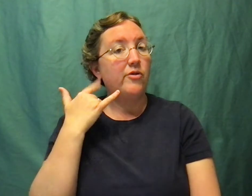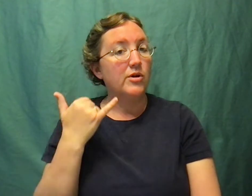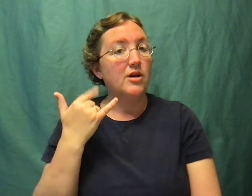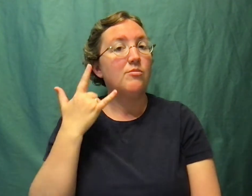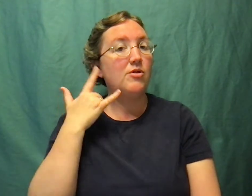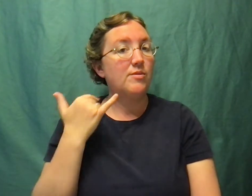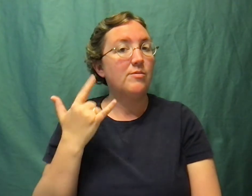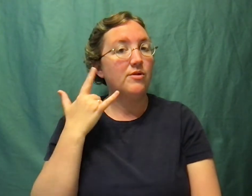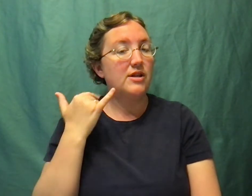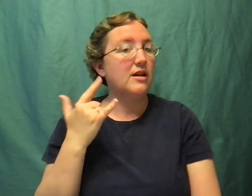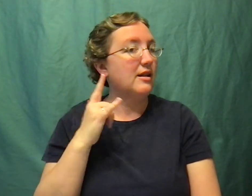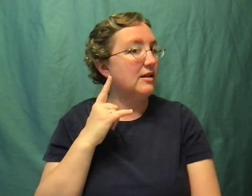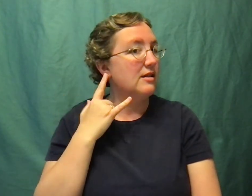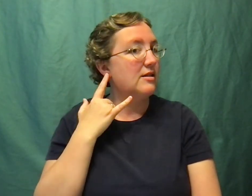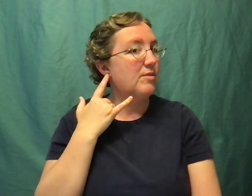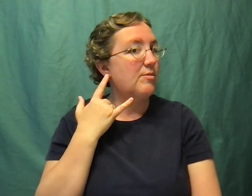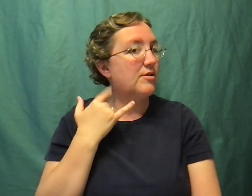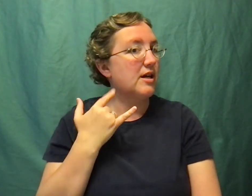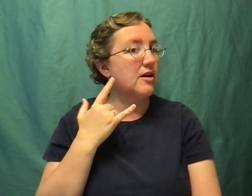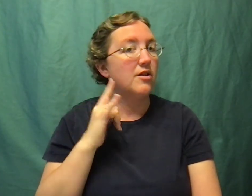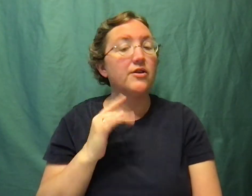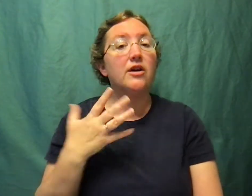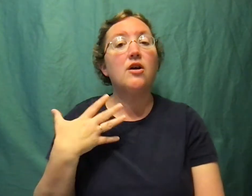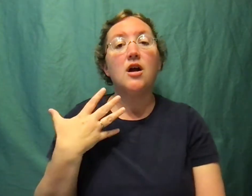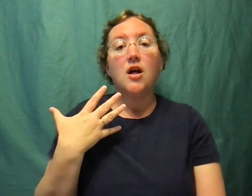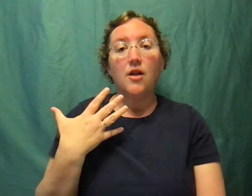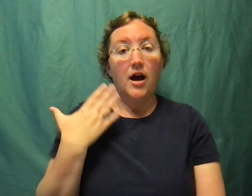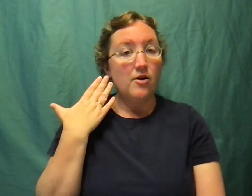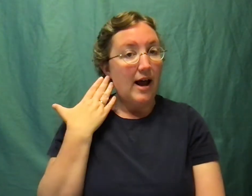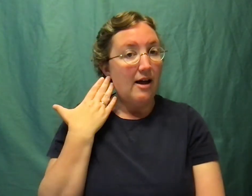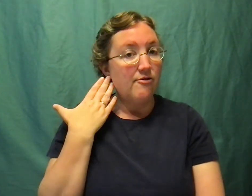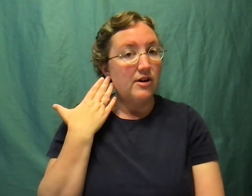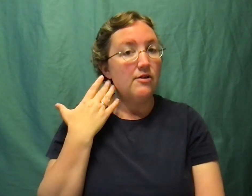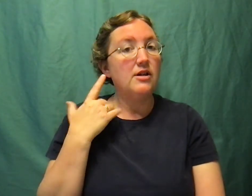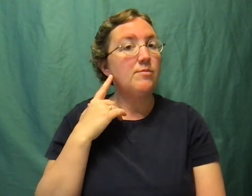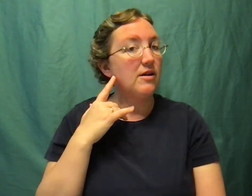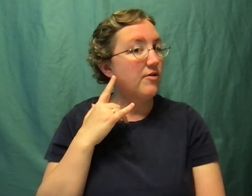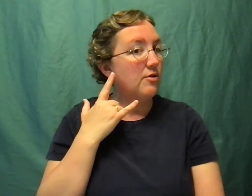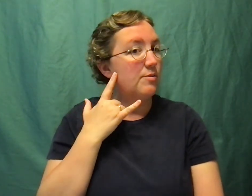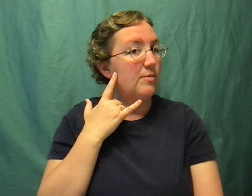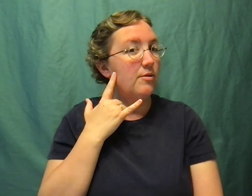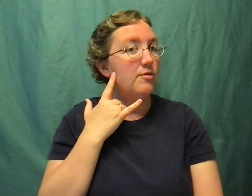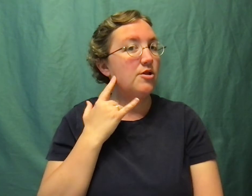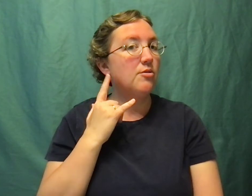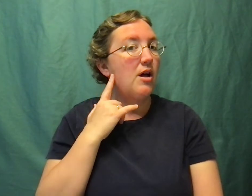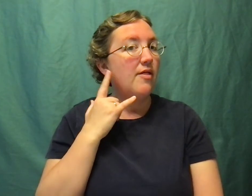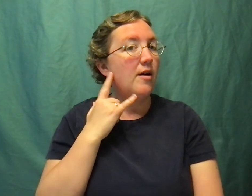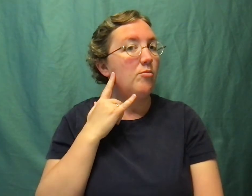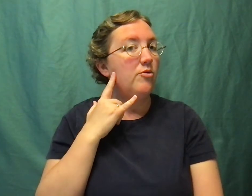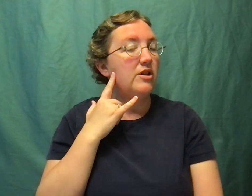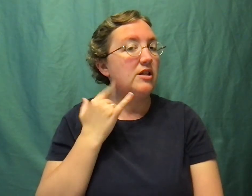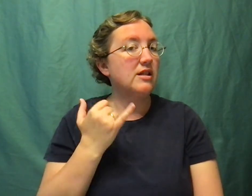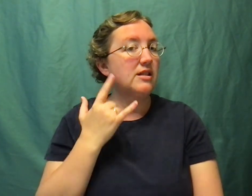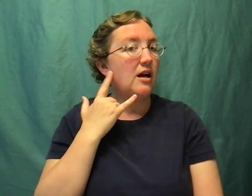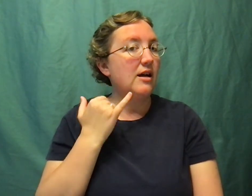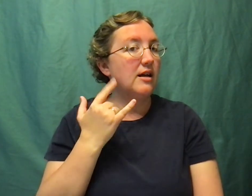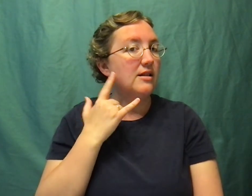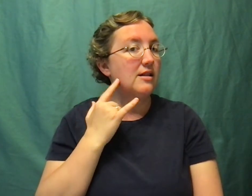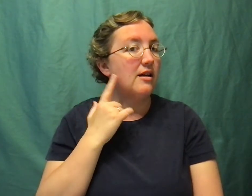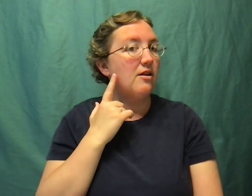California, most people sign it like this. Some people sign it on their ear. I don't have earrings, but if those people who do, they'll move it to the side and sign it along